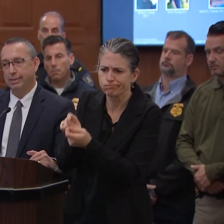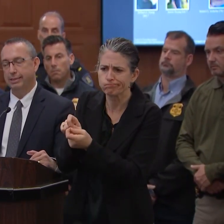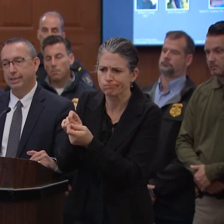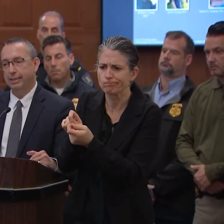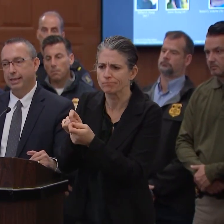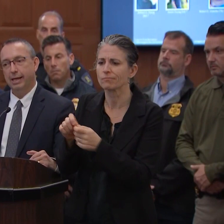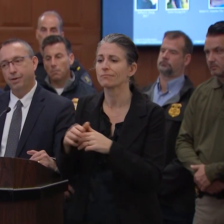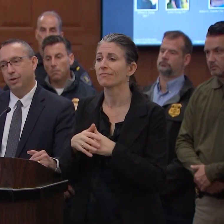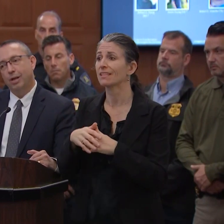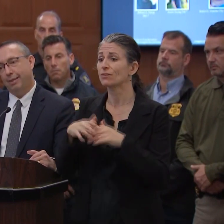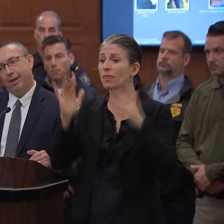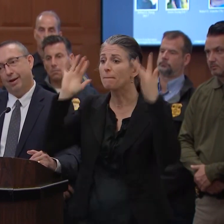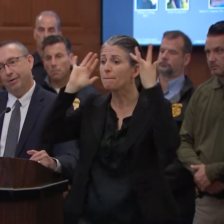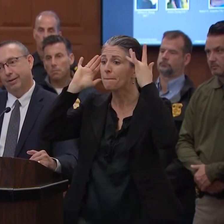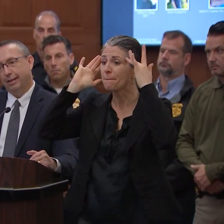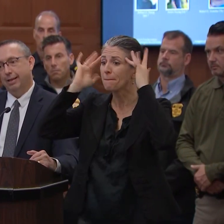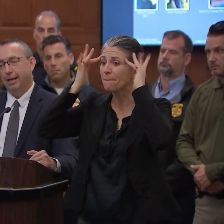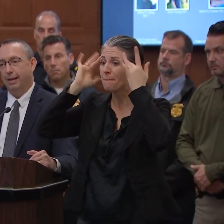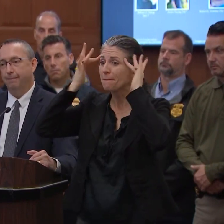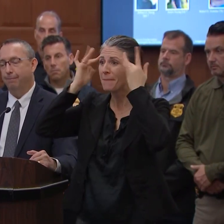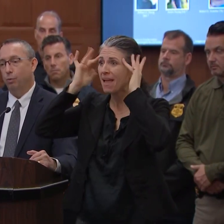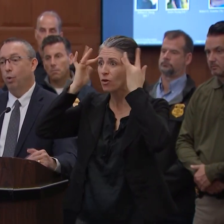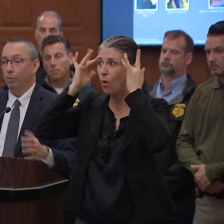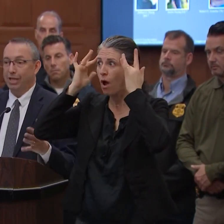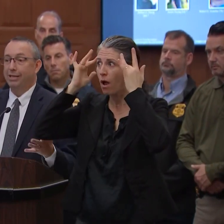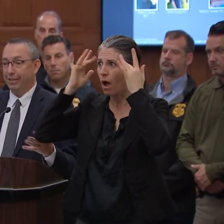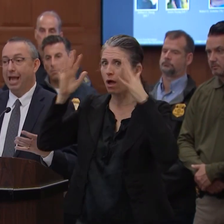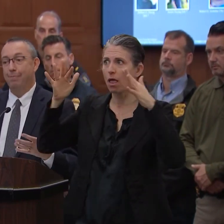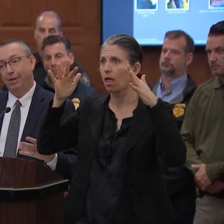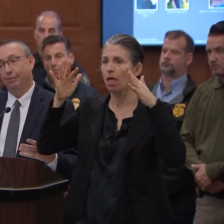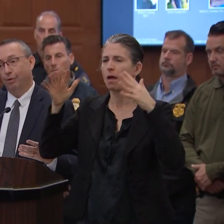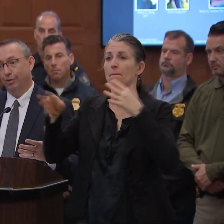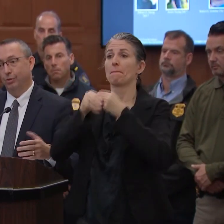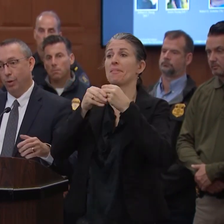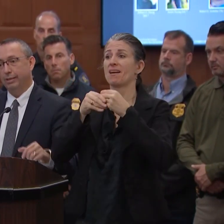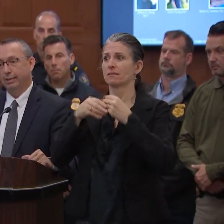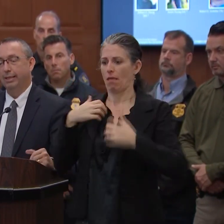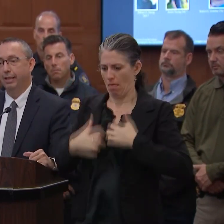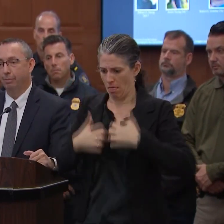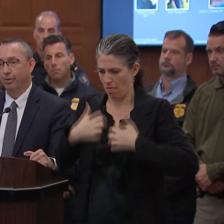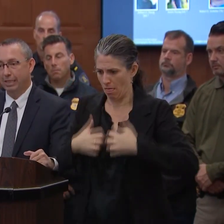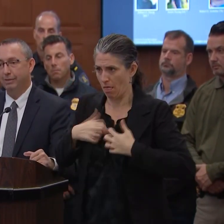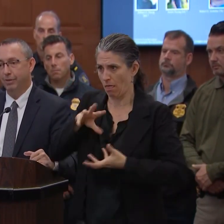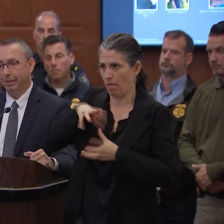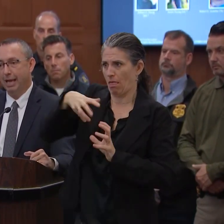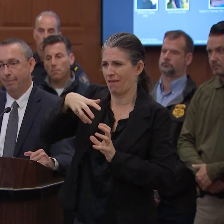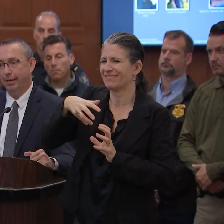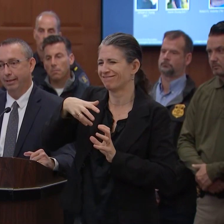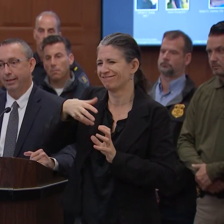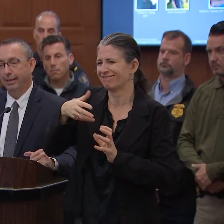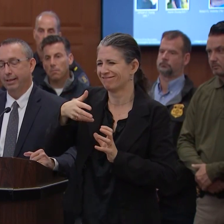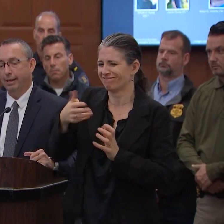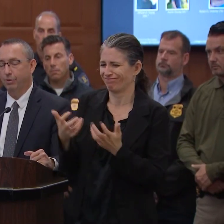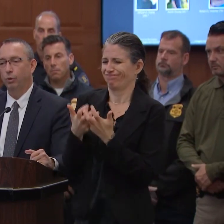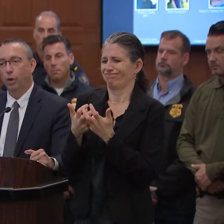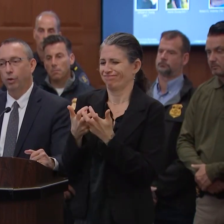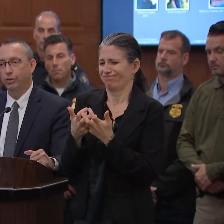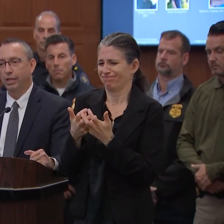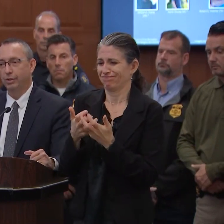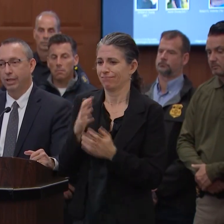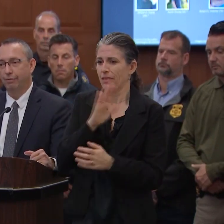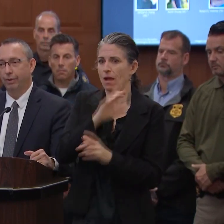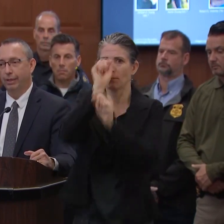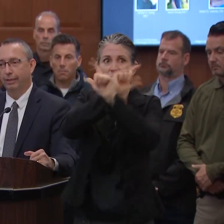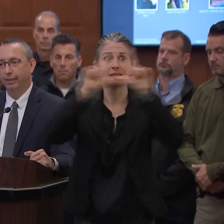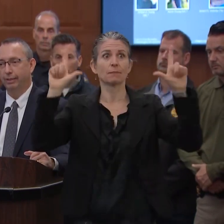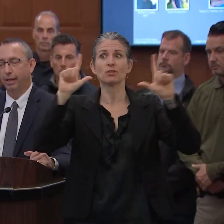in crisis. There's a lot there. What was actually happening versus what they perceived to be happening. So all those